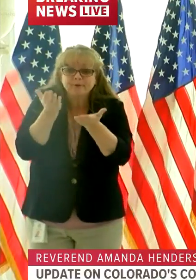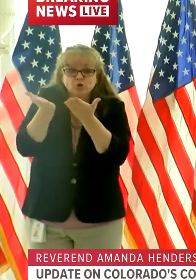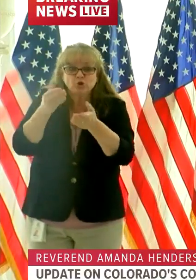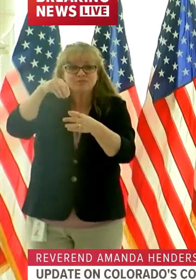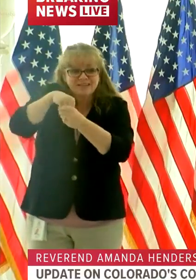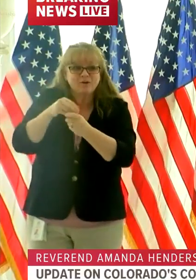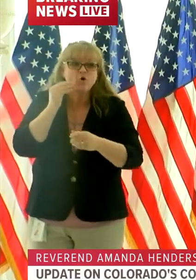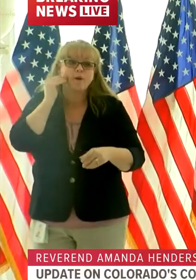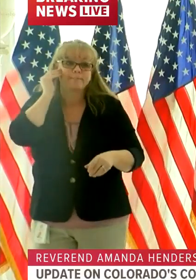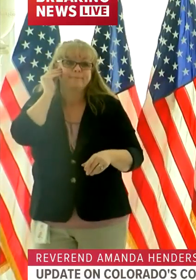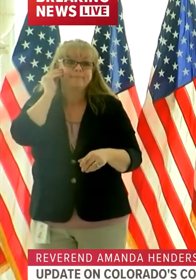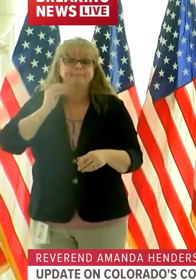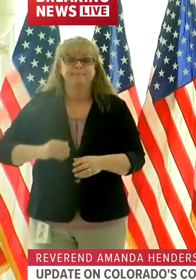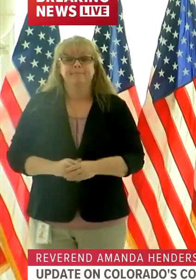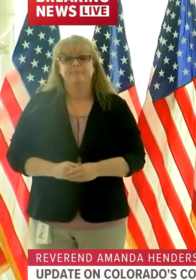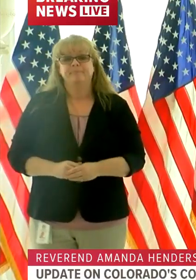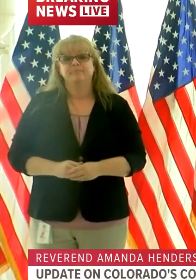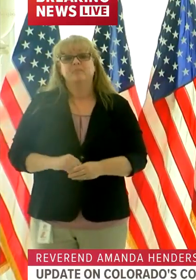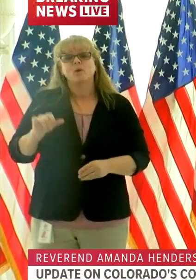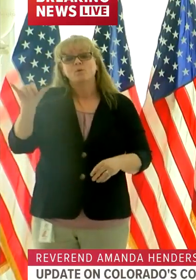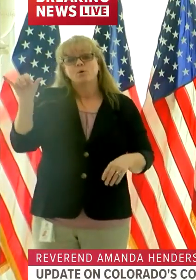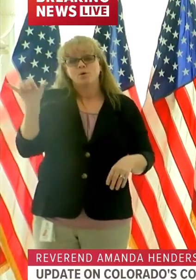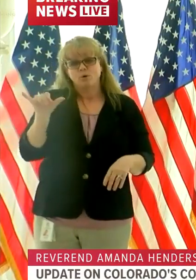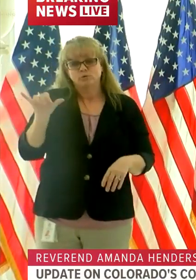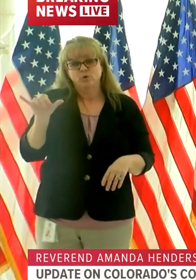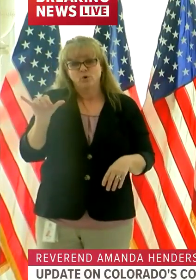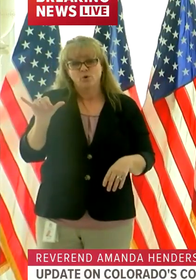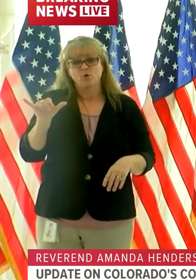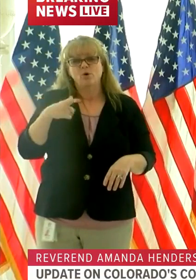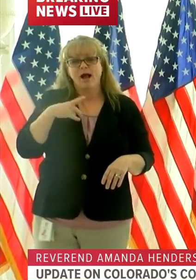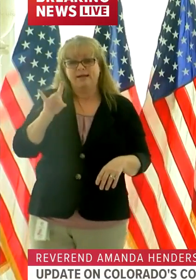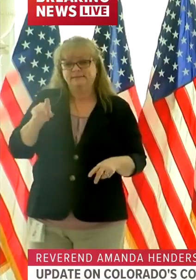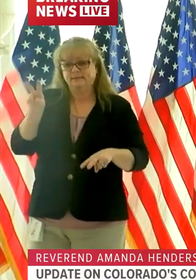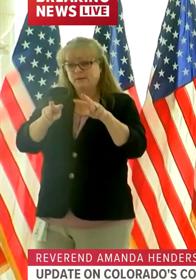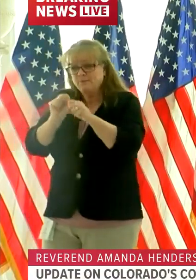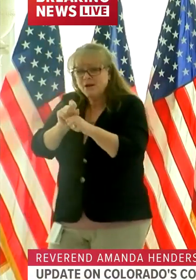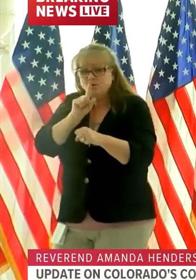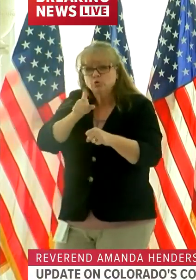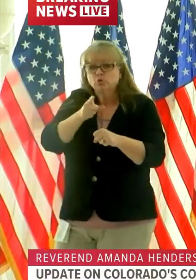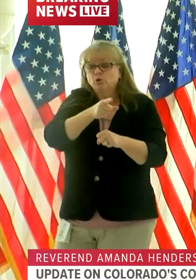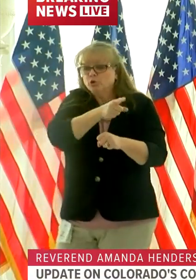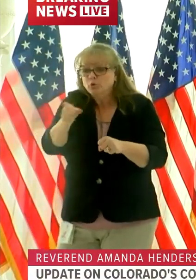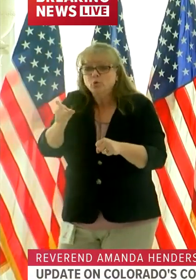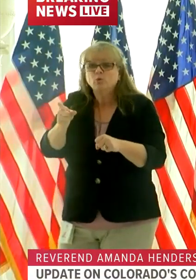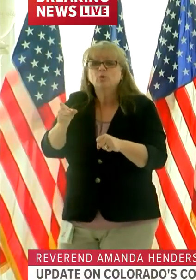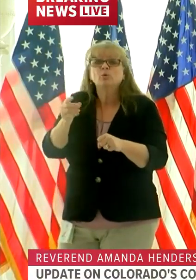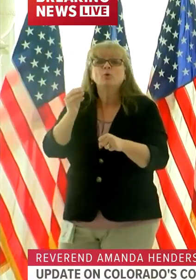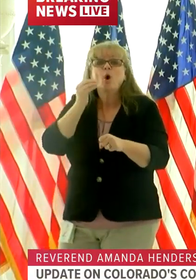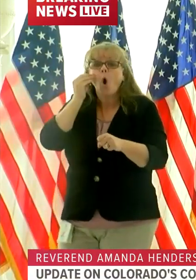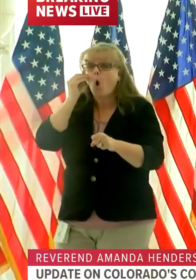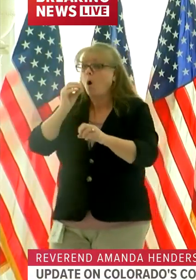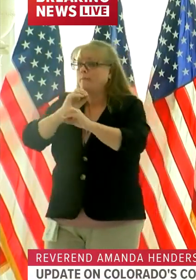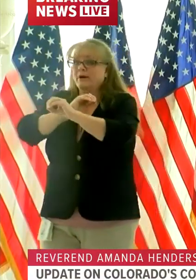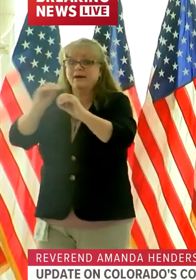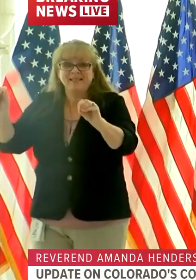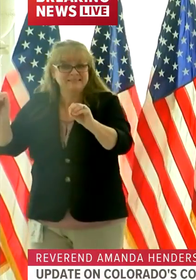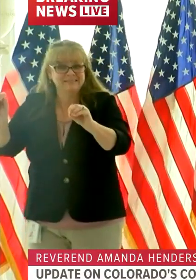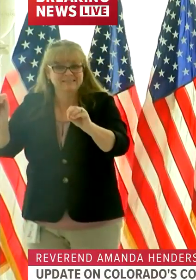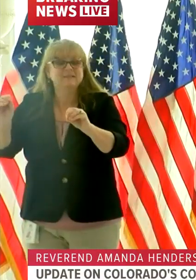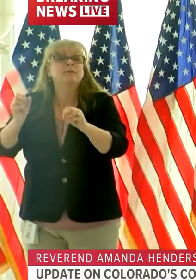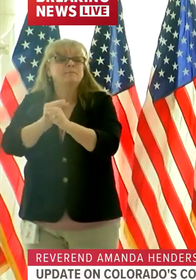those experiencing homelessness have single occupancy housing. Faith communities are providing child care to